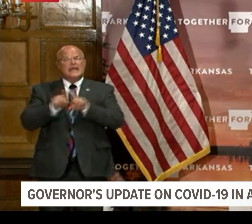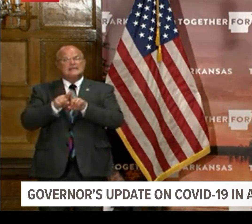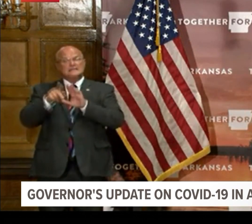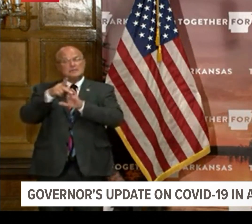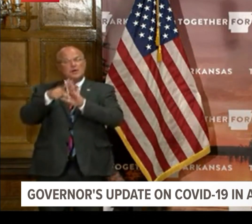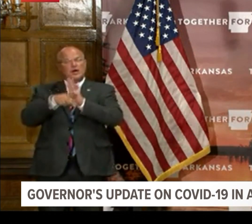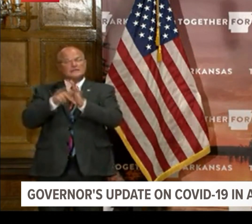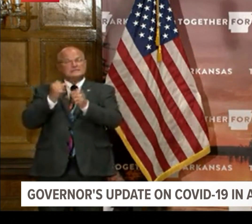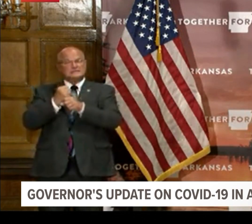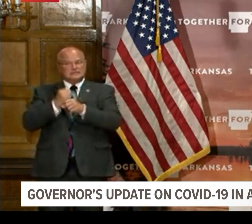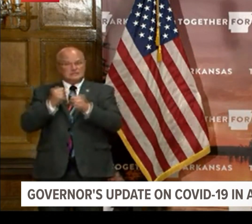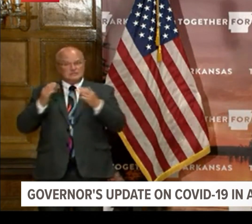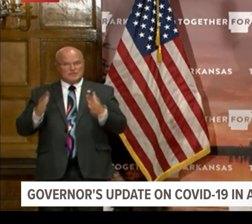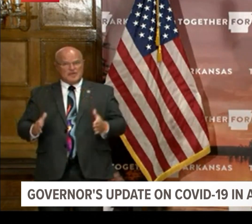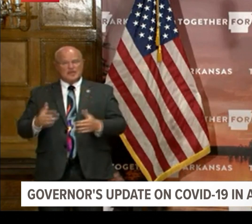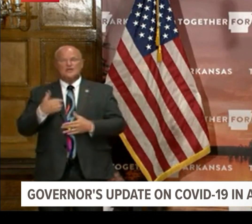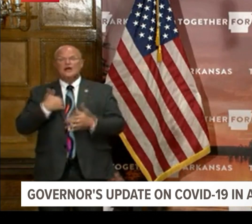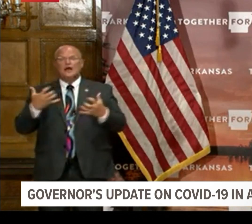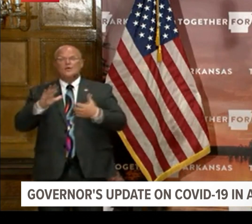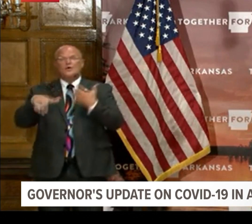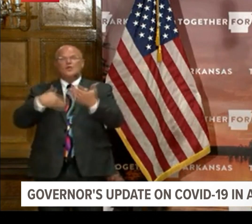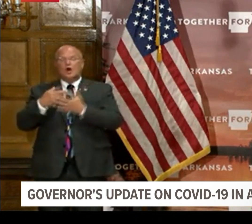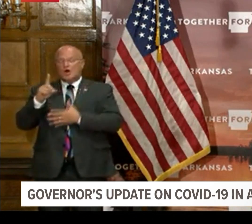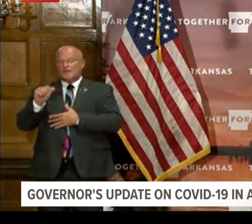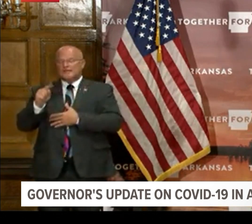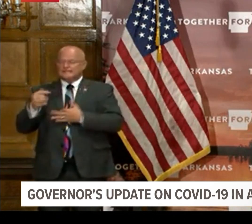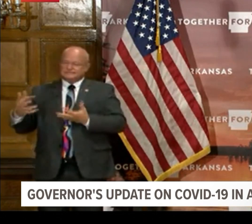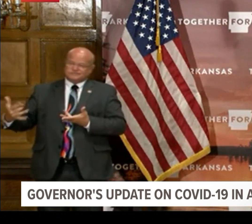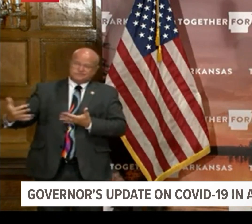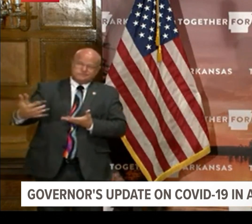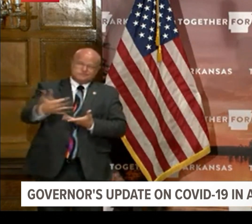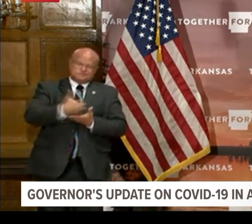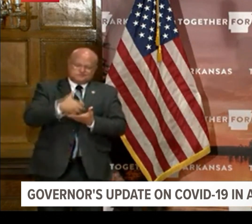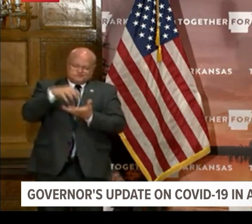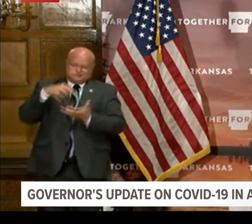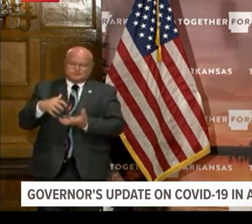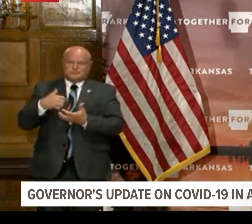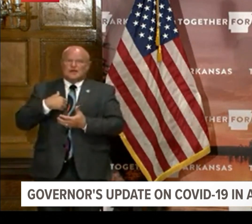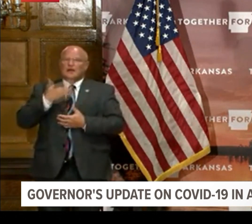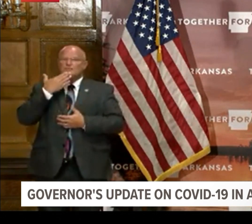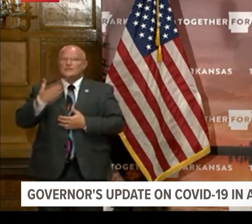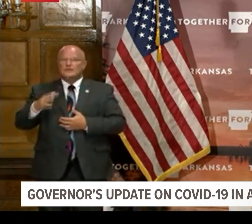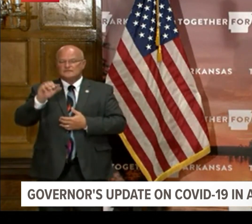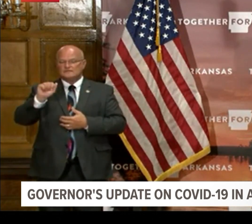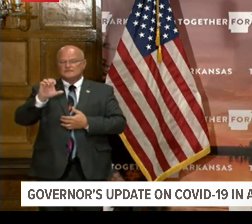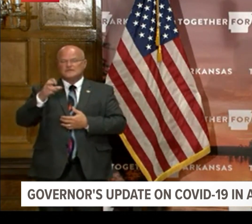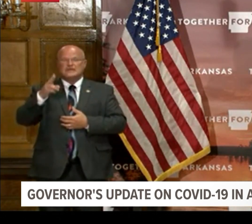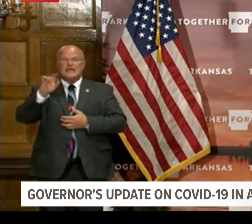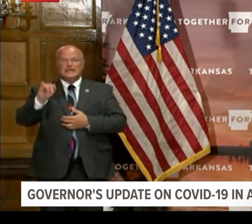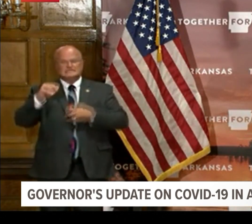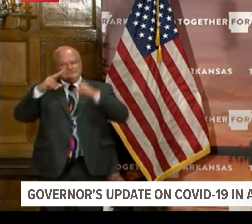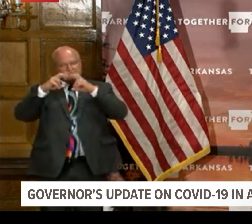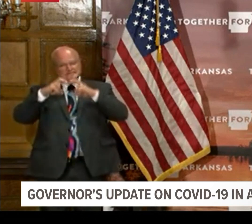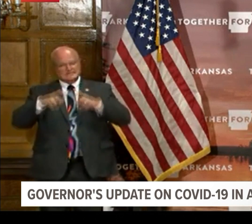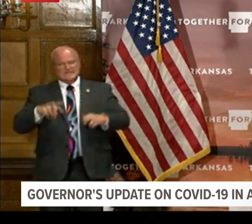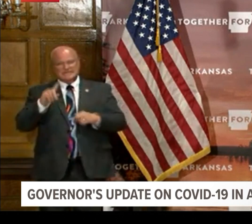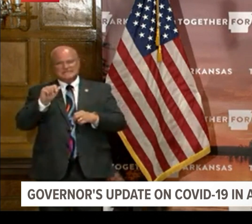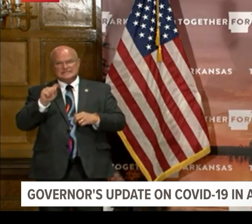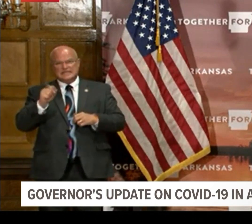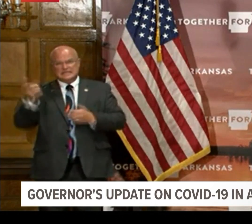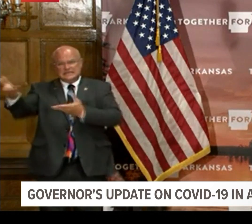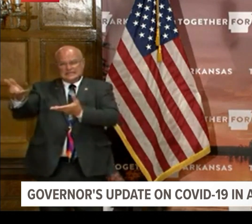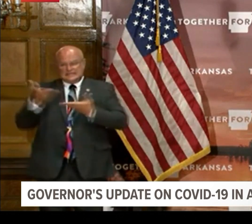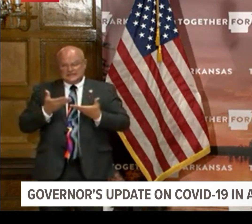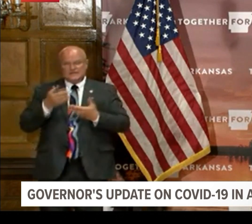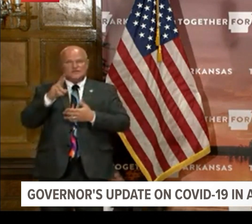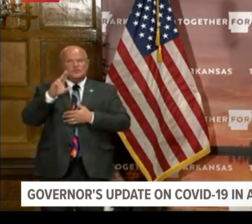policy maker, I want all the data that I can get. I'm grateful for ACI that submits, that analyzes data and gives it to us,